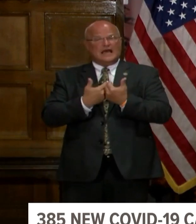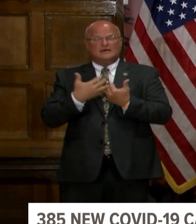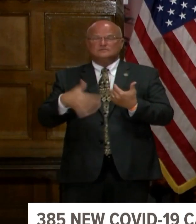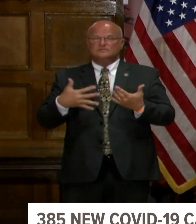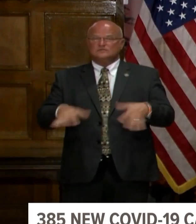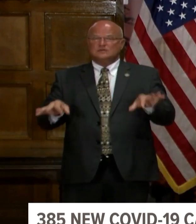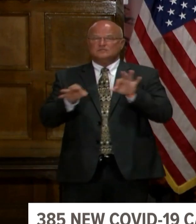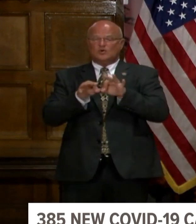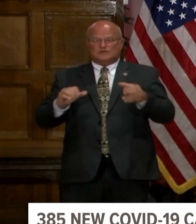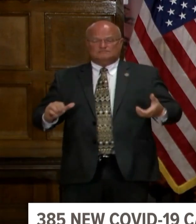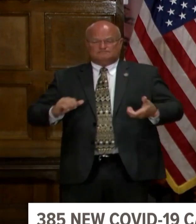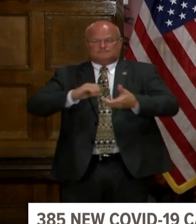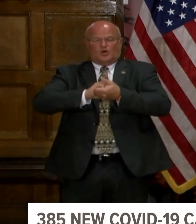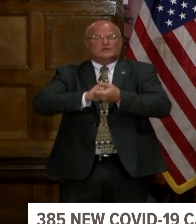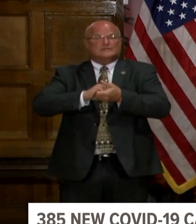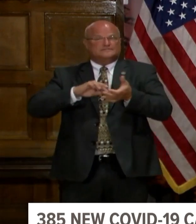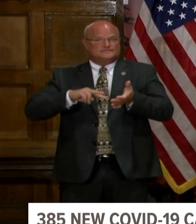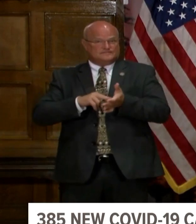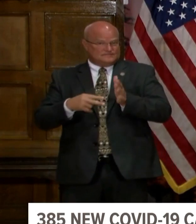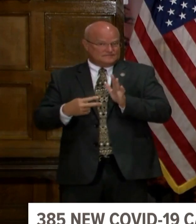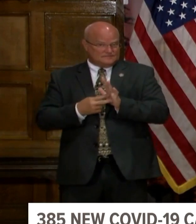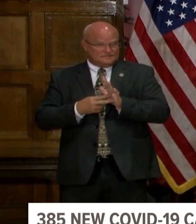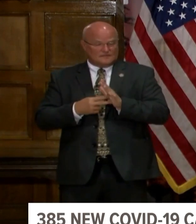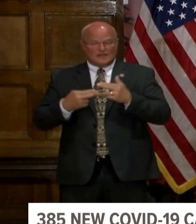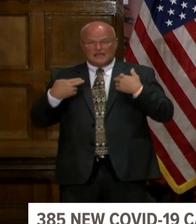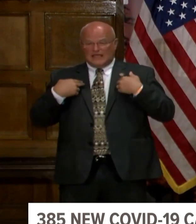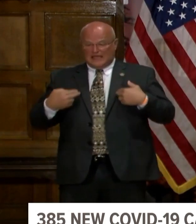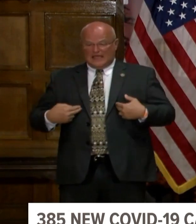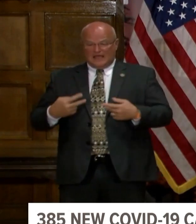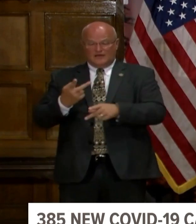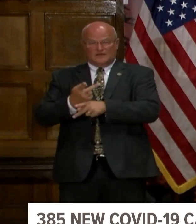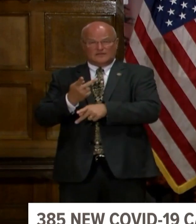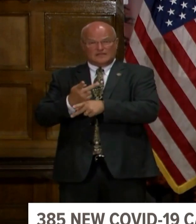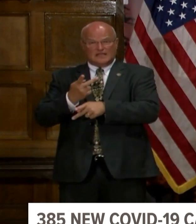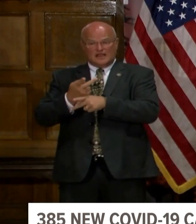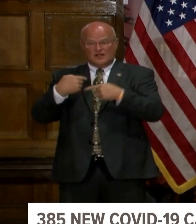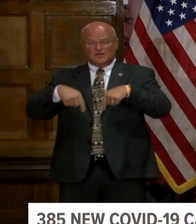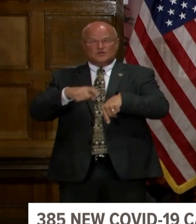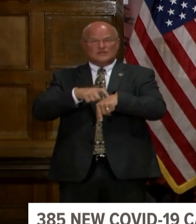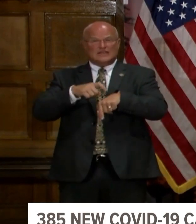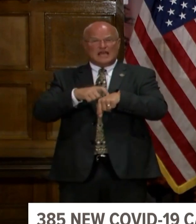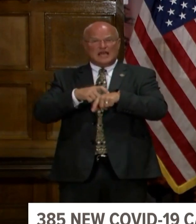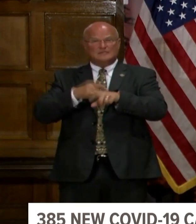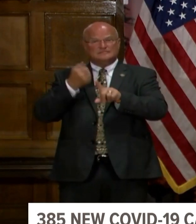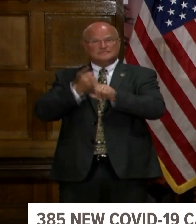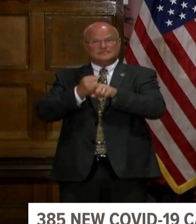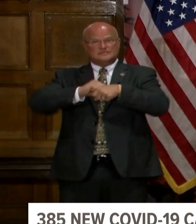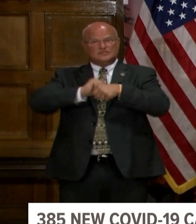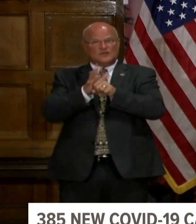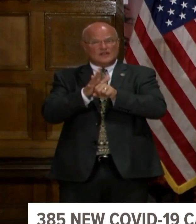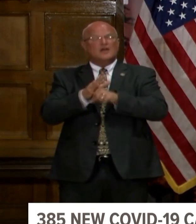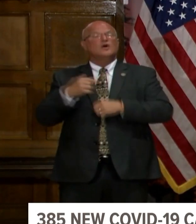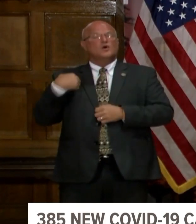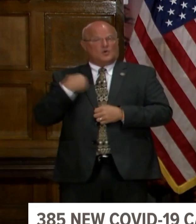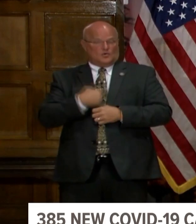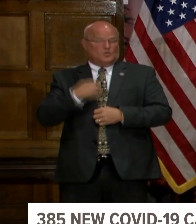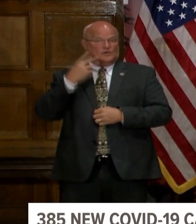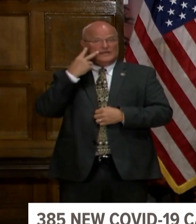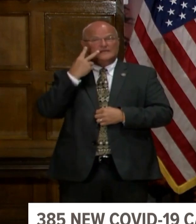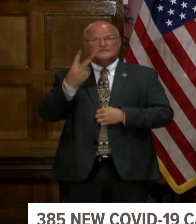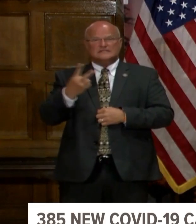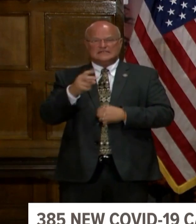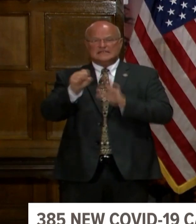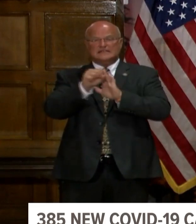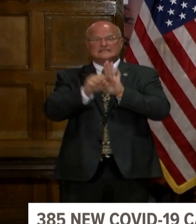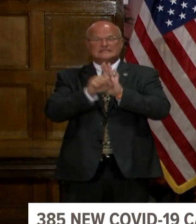important partnerships are, and in healthcare especially, and during times of pandemic especially. I think we've seen the